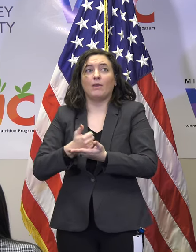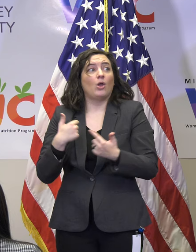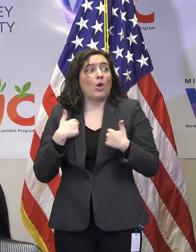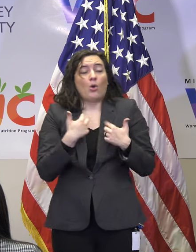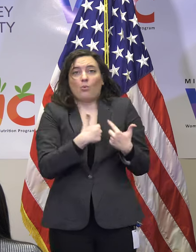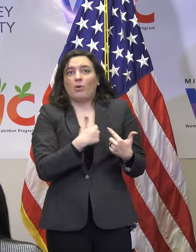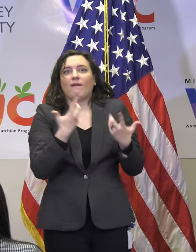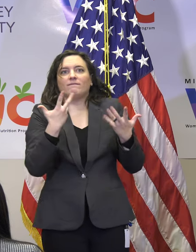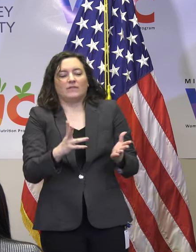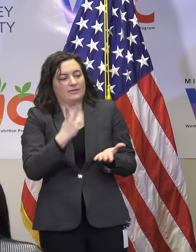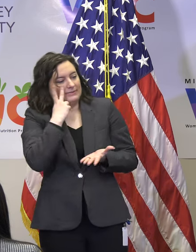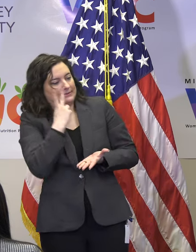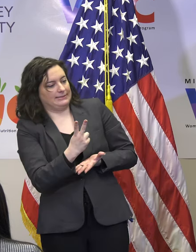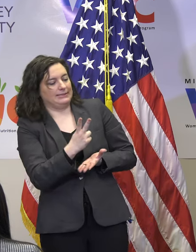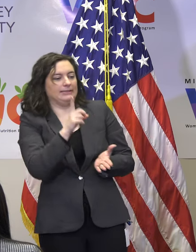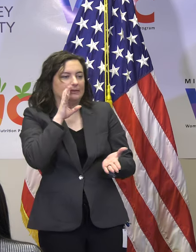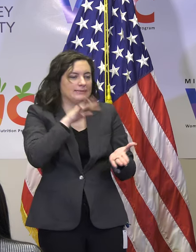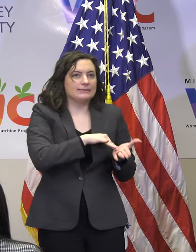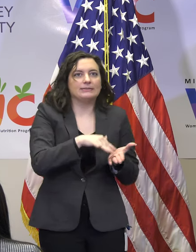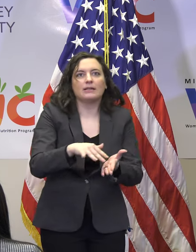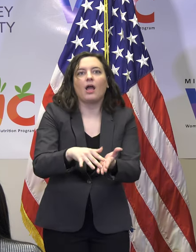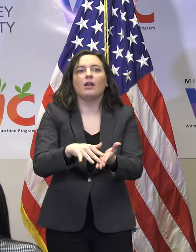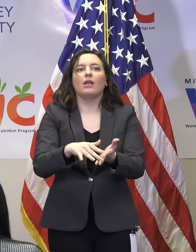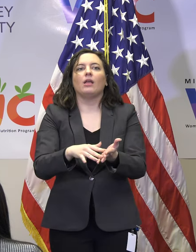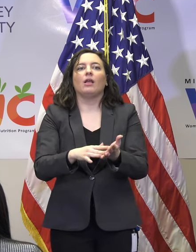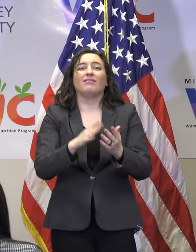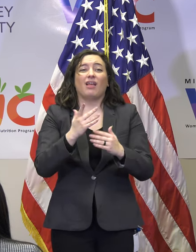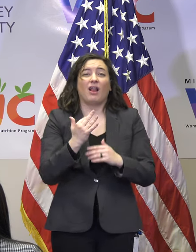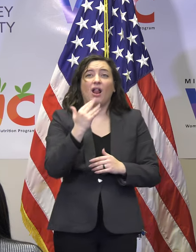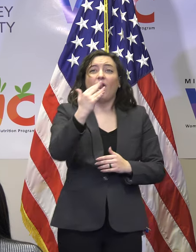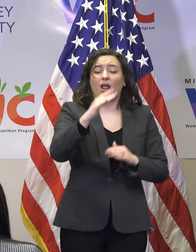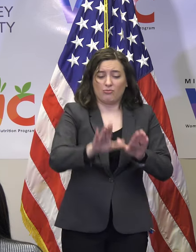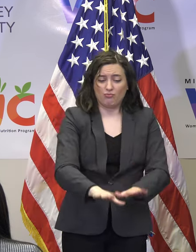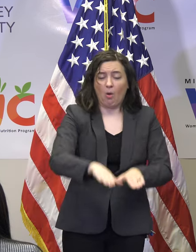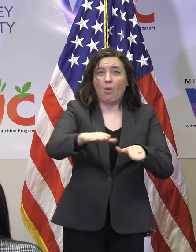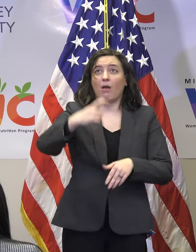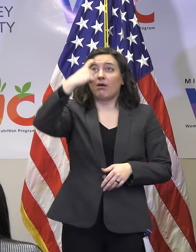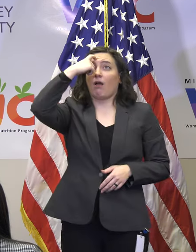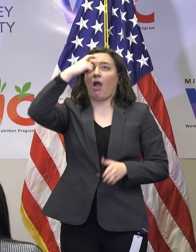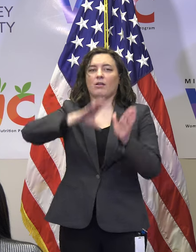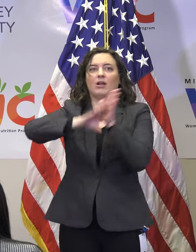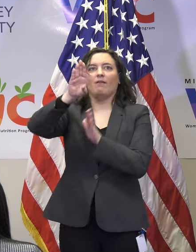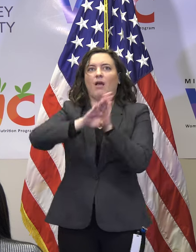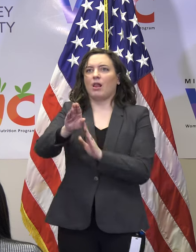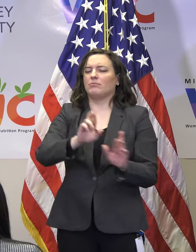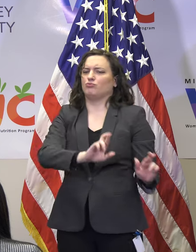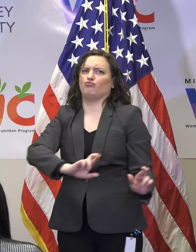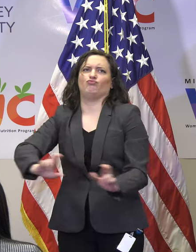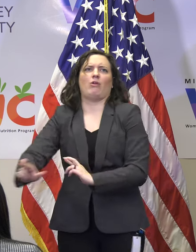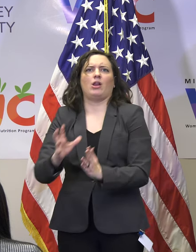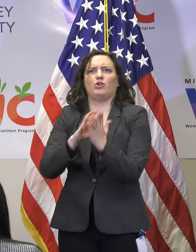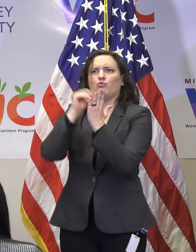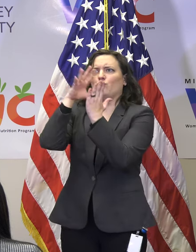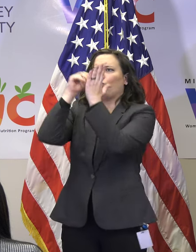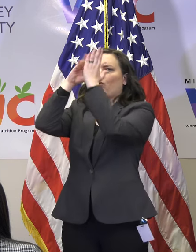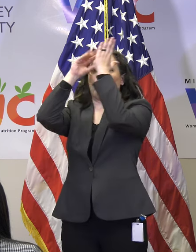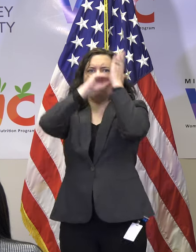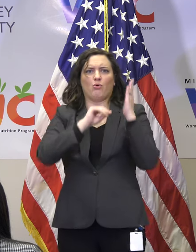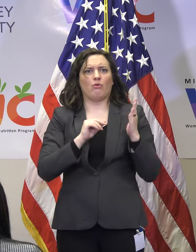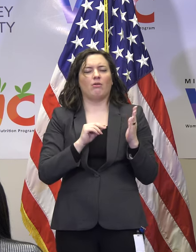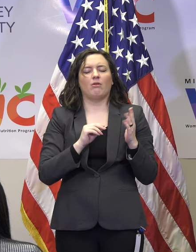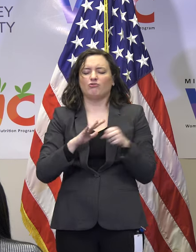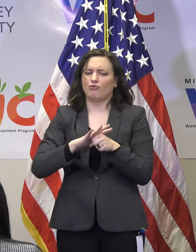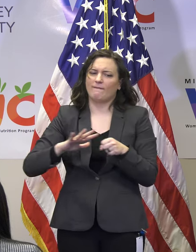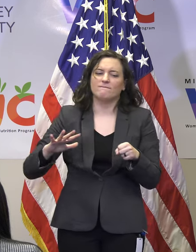development when youngsters are accessing better and more nutritious foods, which means that they are, in fact, ready to learn and to fully